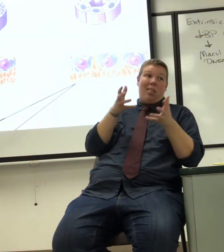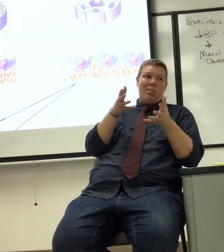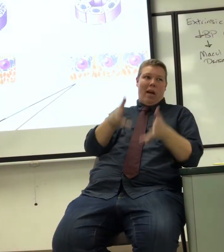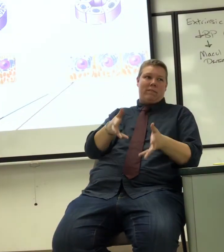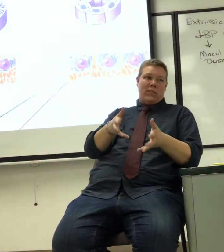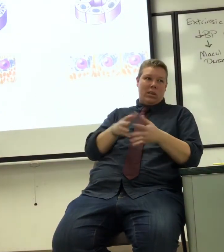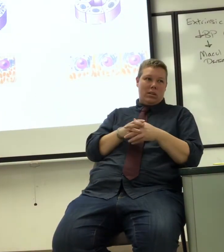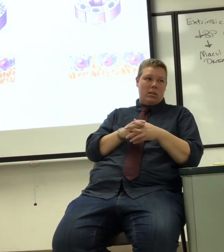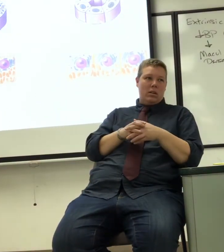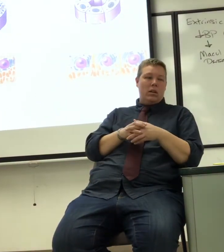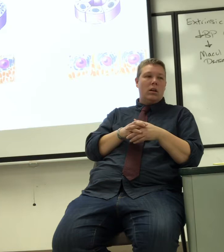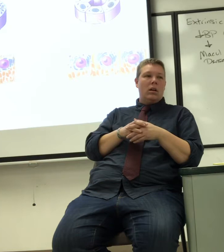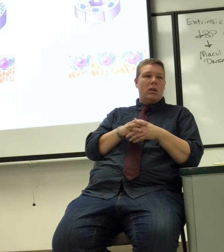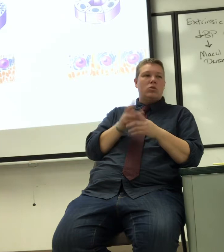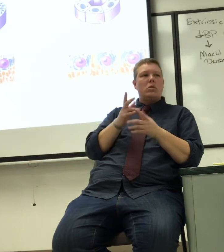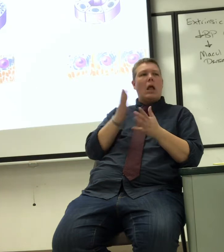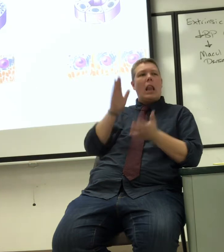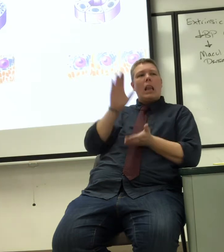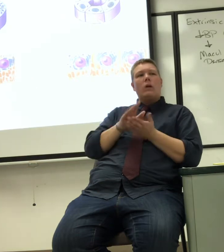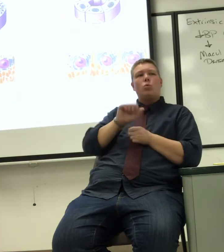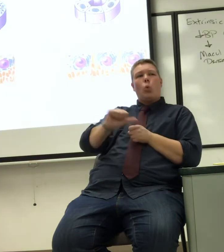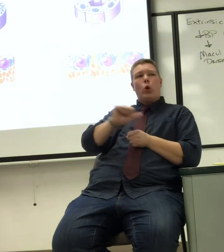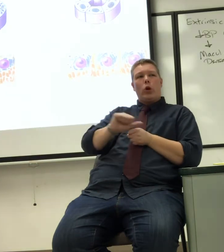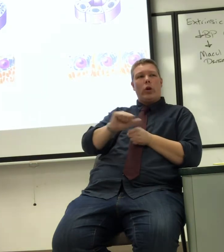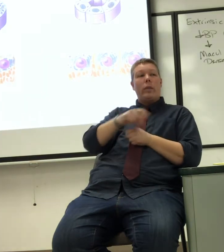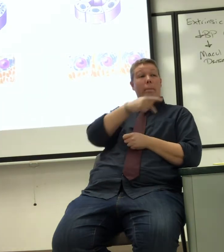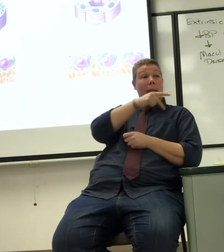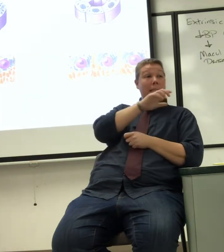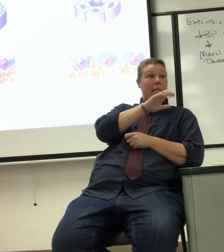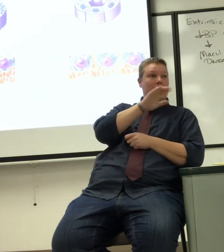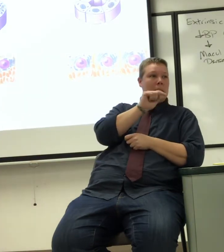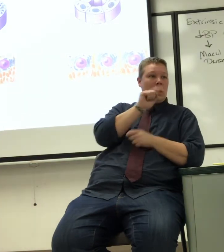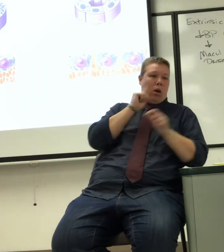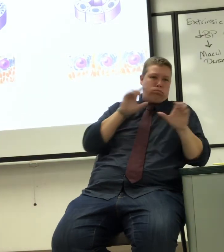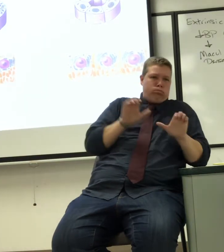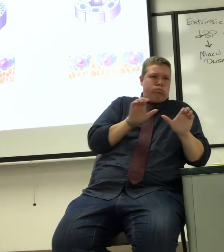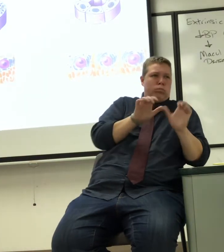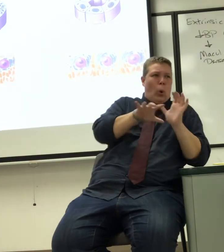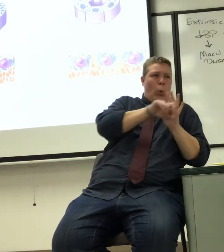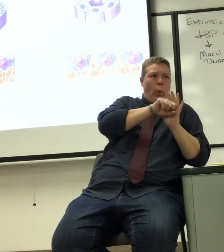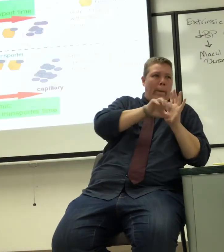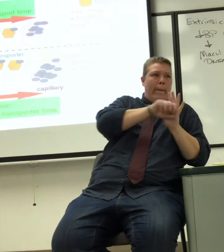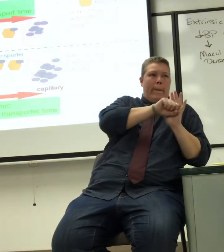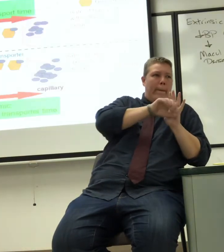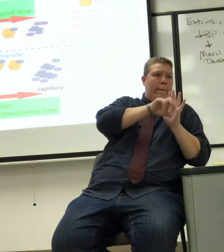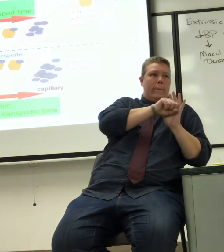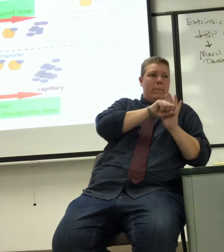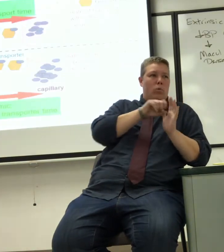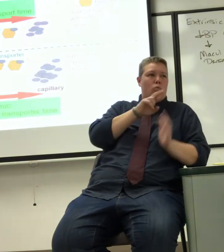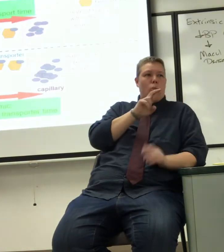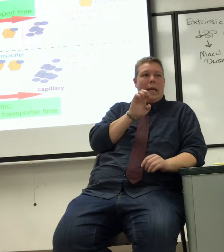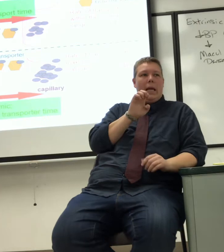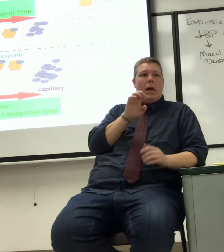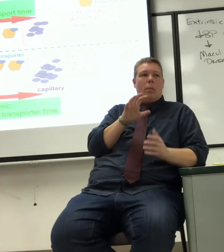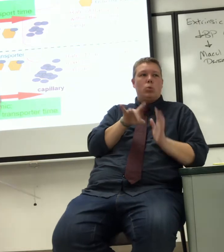work to do. The PCT cells are your most active reabsorbers.